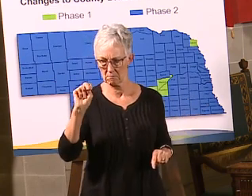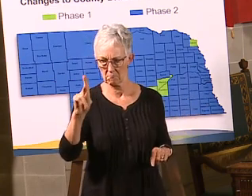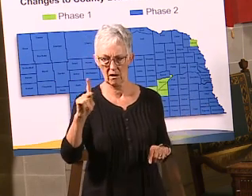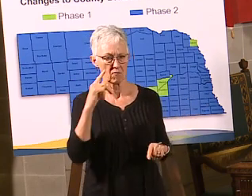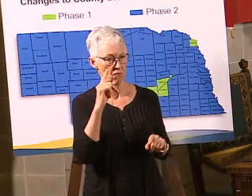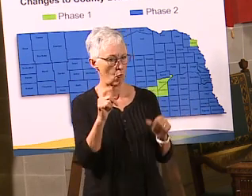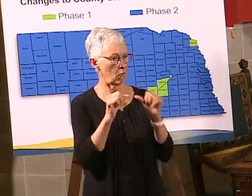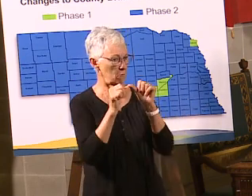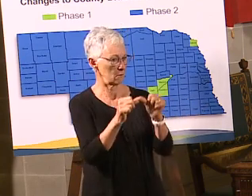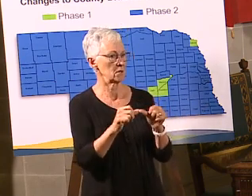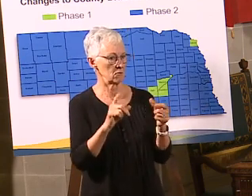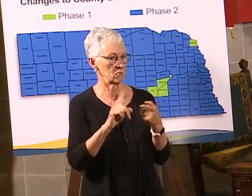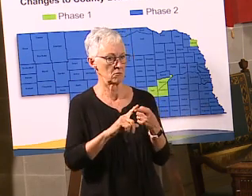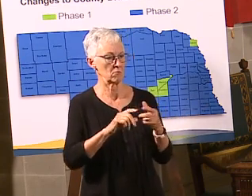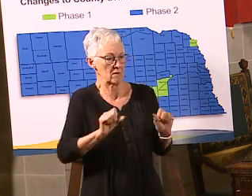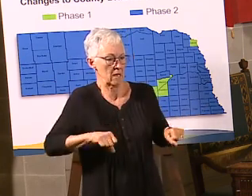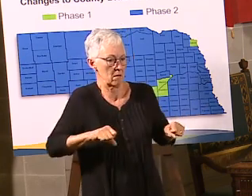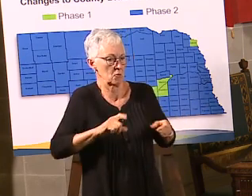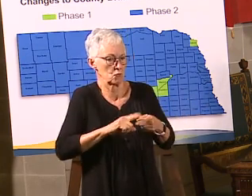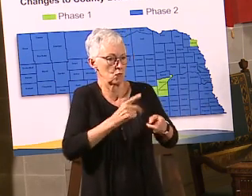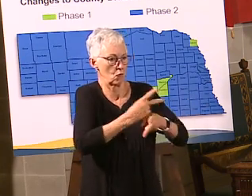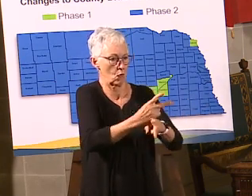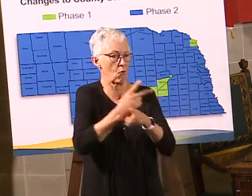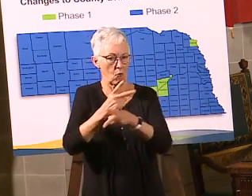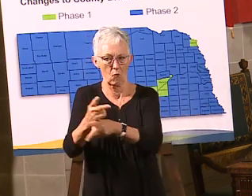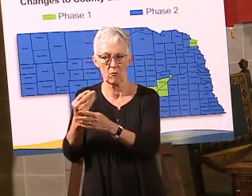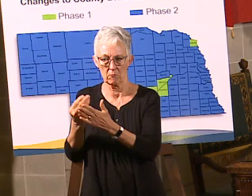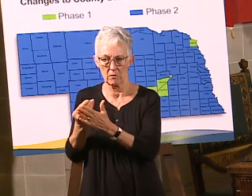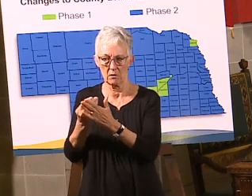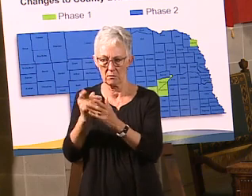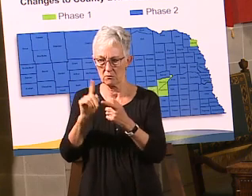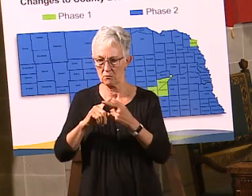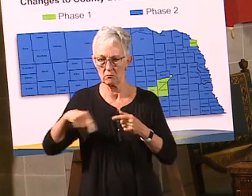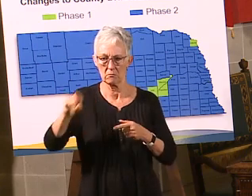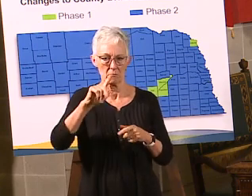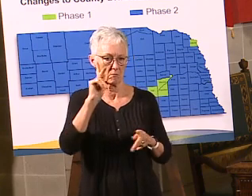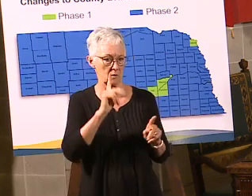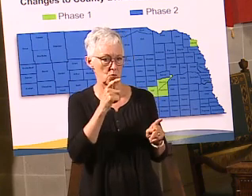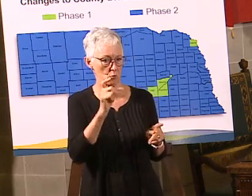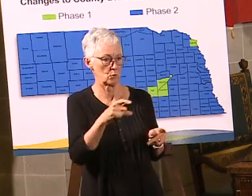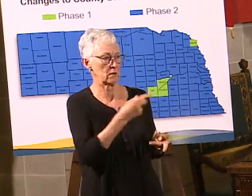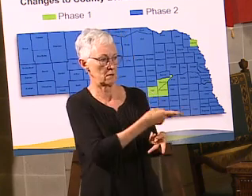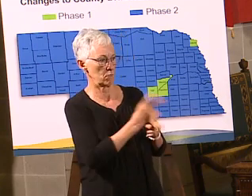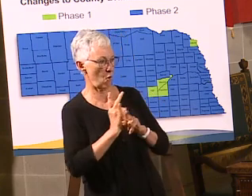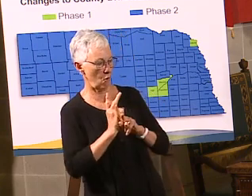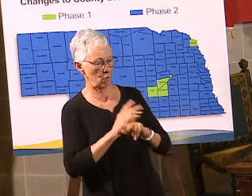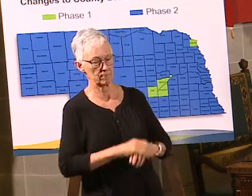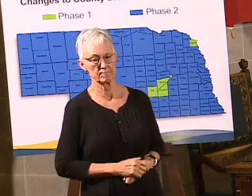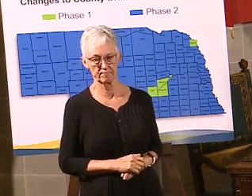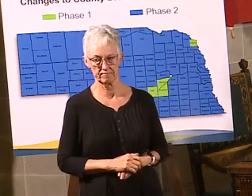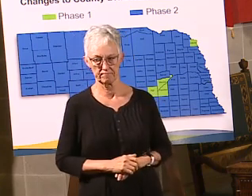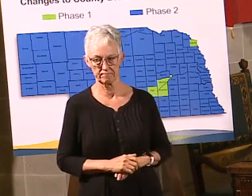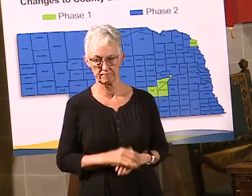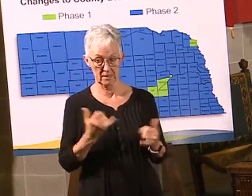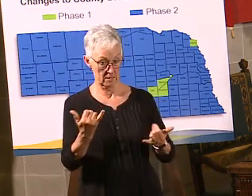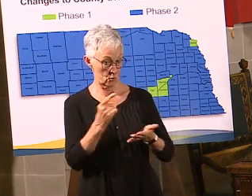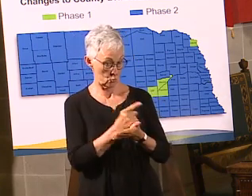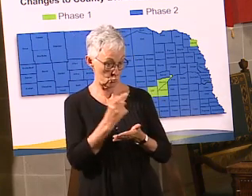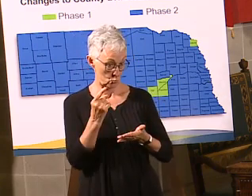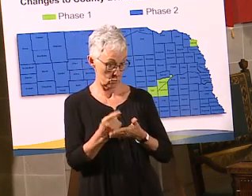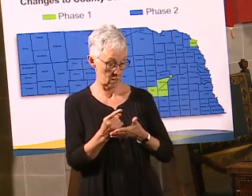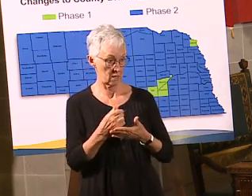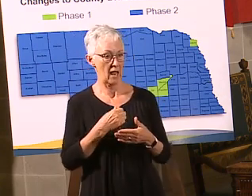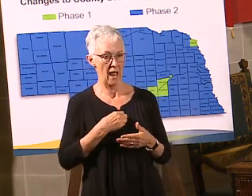grow our great state. So thank you very much, Medica. We appreciate it. Schedule for the week. So again, English language briefings here, 2 o'clock Central